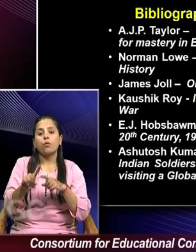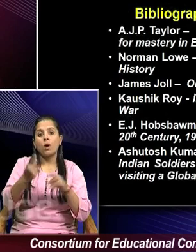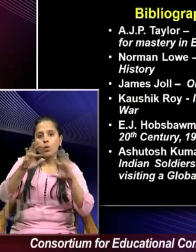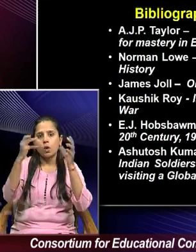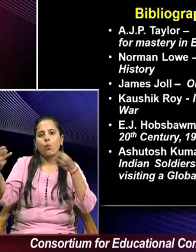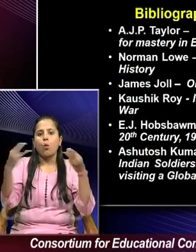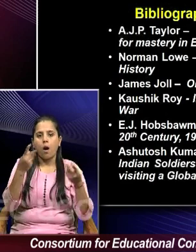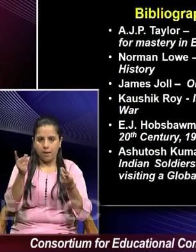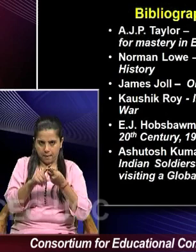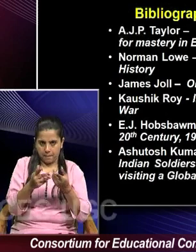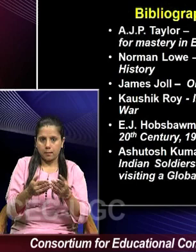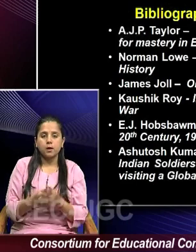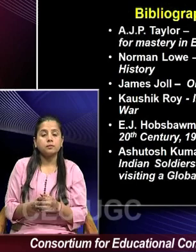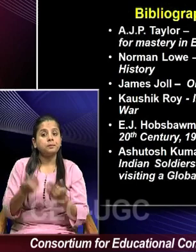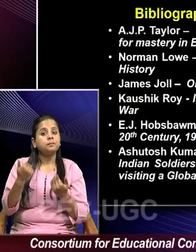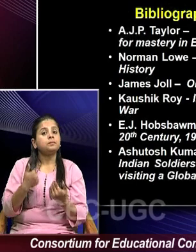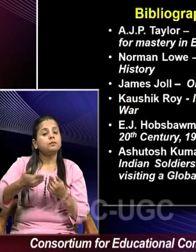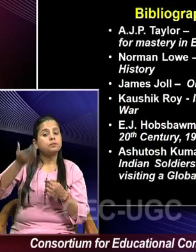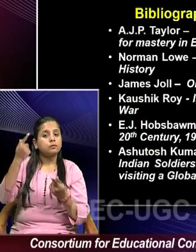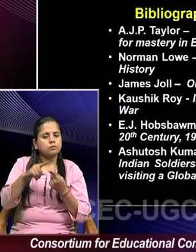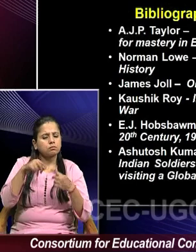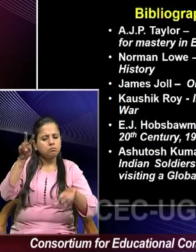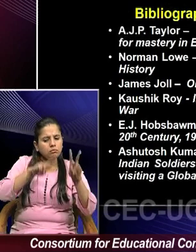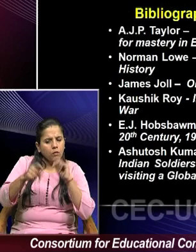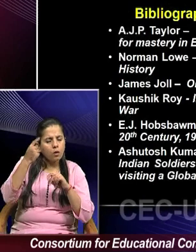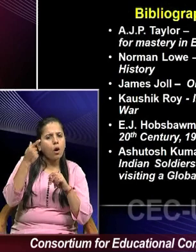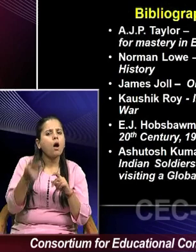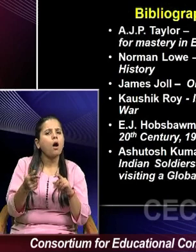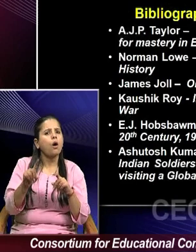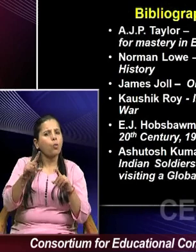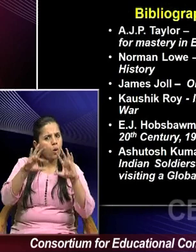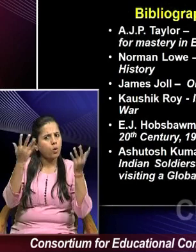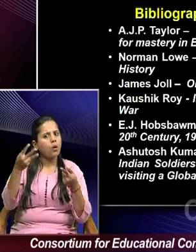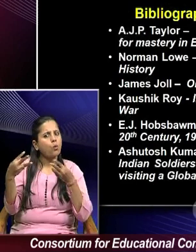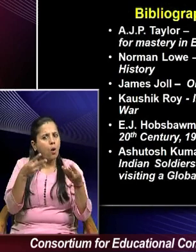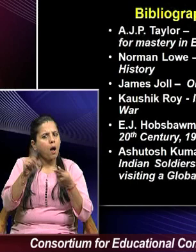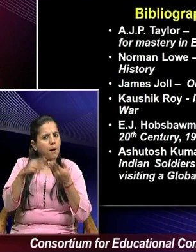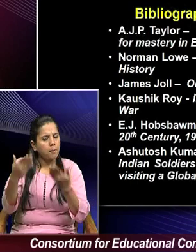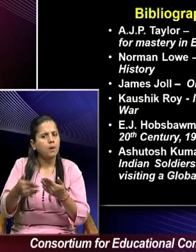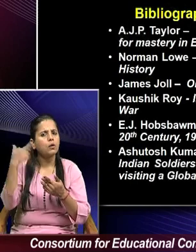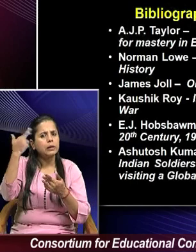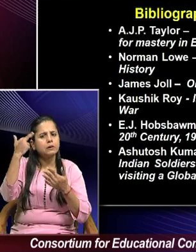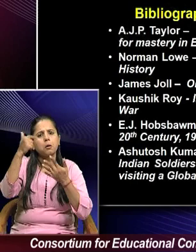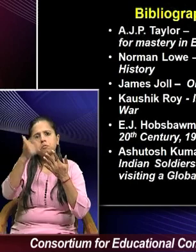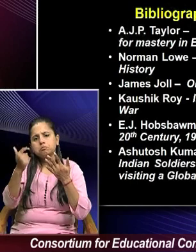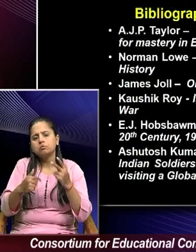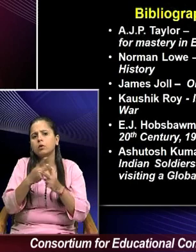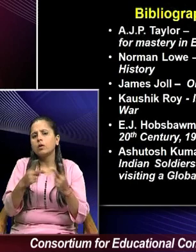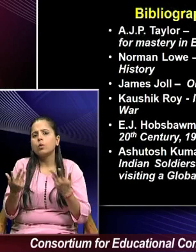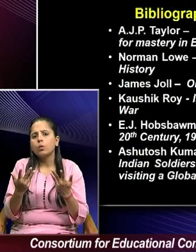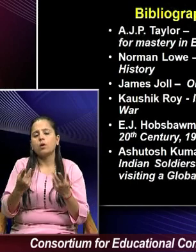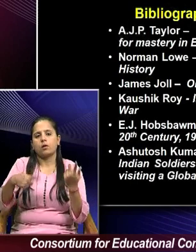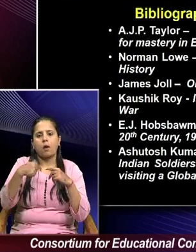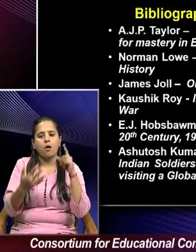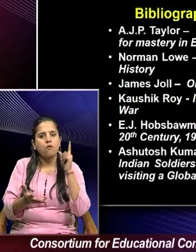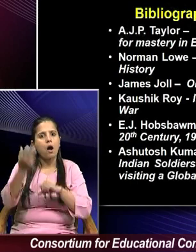War. And when we tend to understand the First World War in the framework of the causes of the war, we